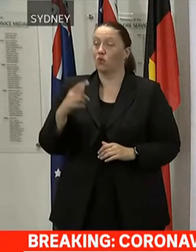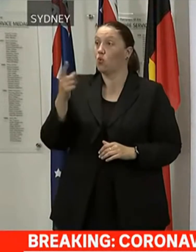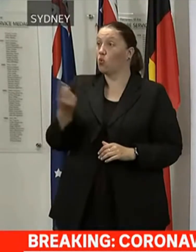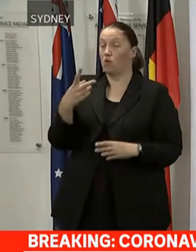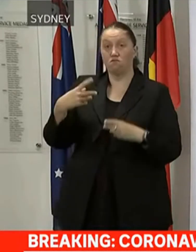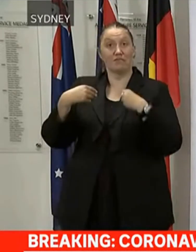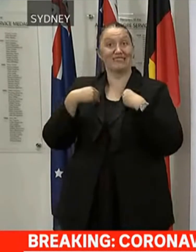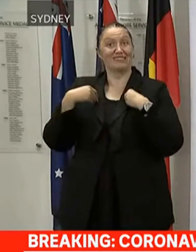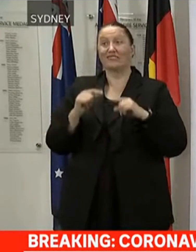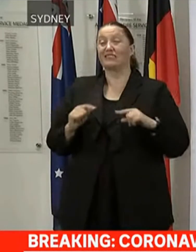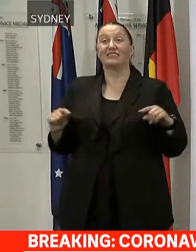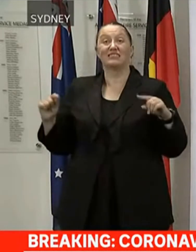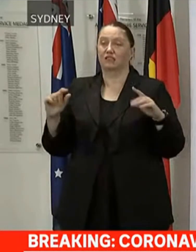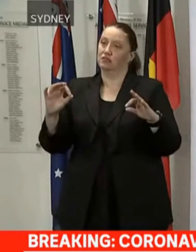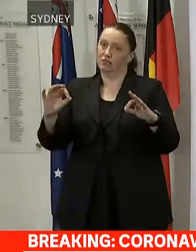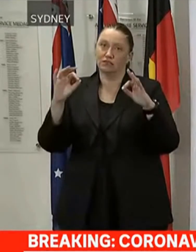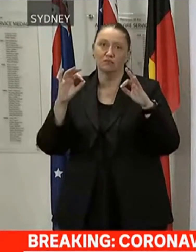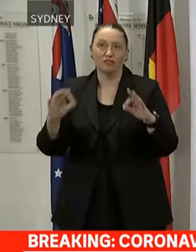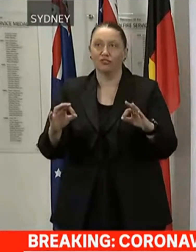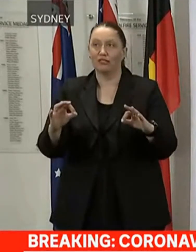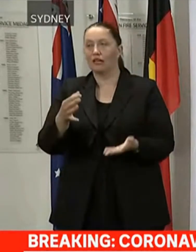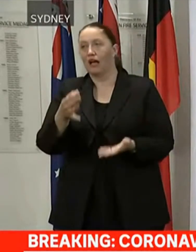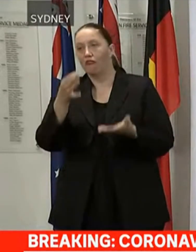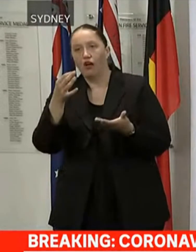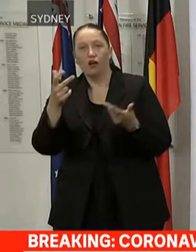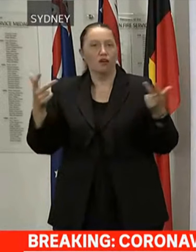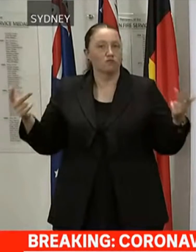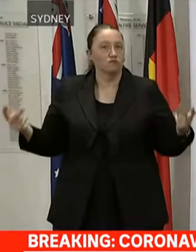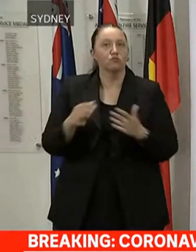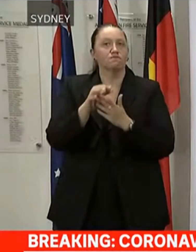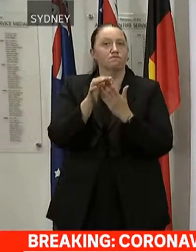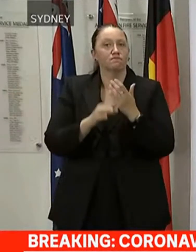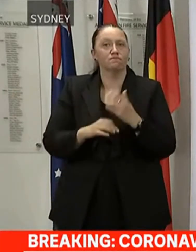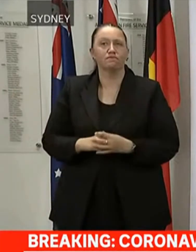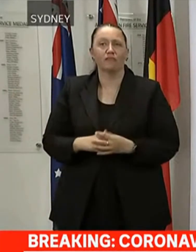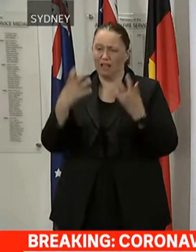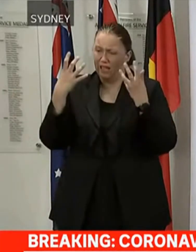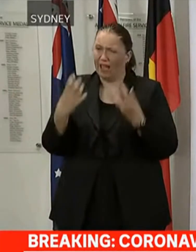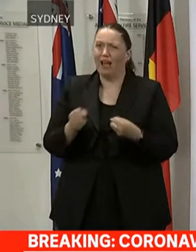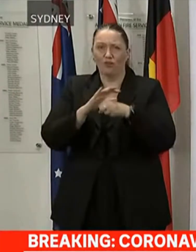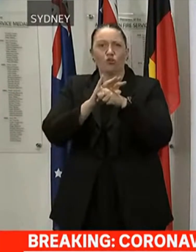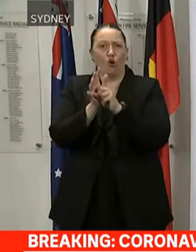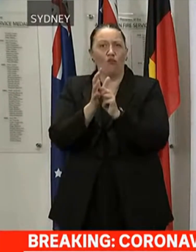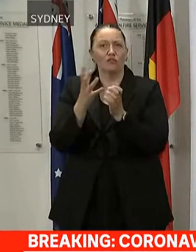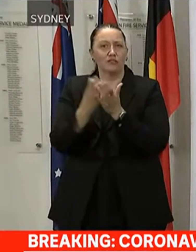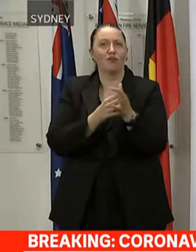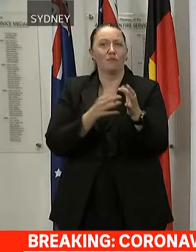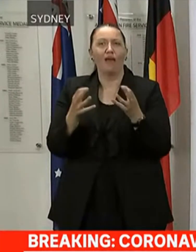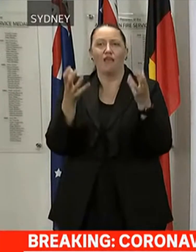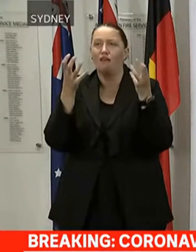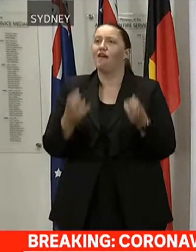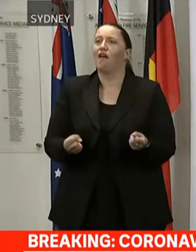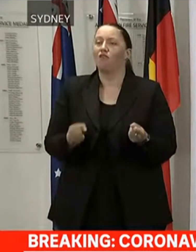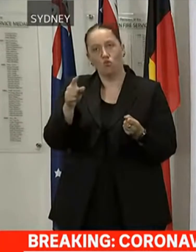to businesses, especially hospitality venues. The COVID-safe plans are there. There is no reason